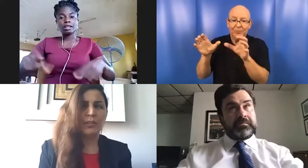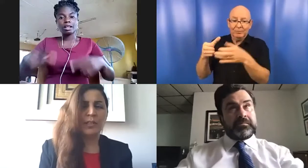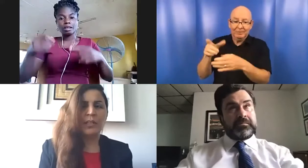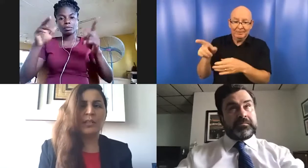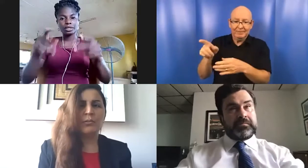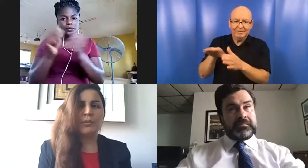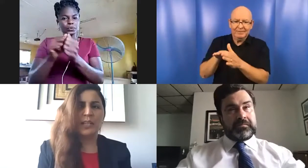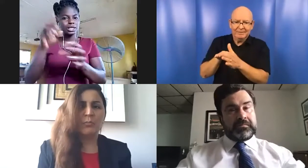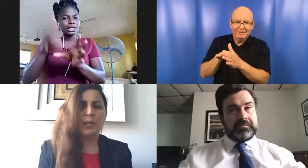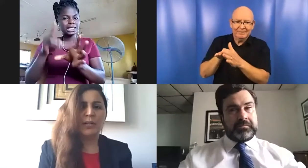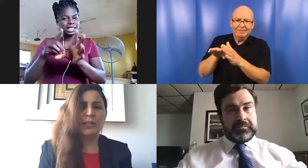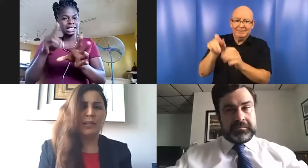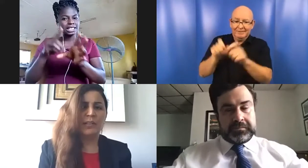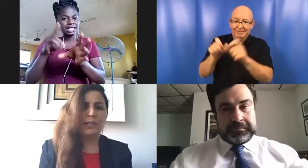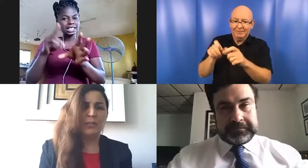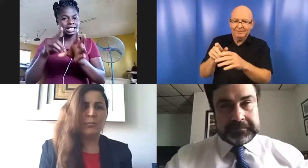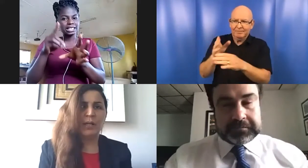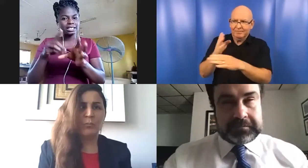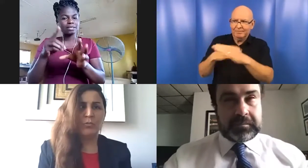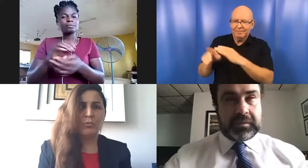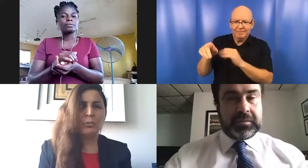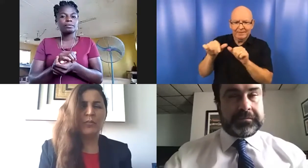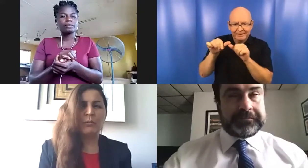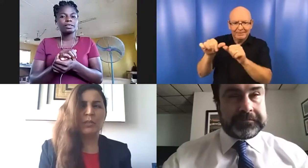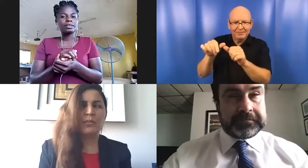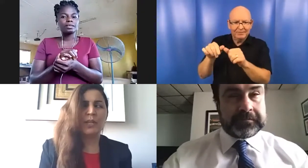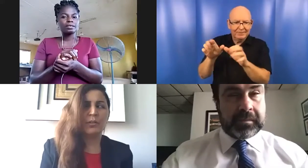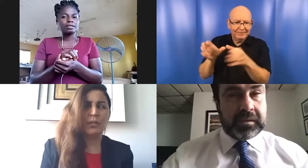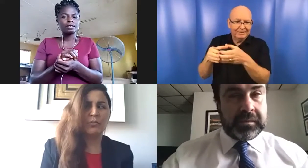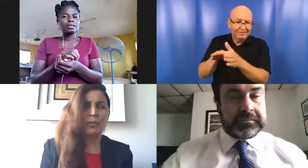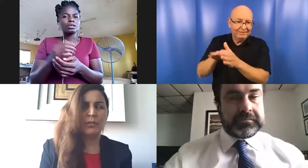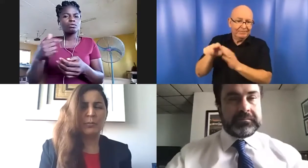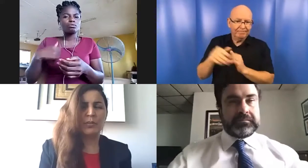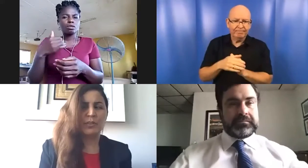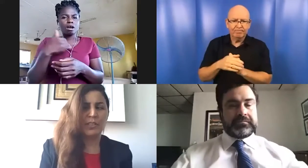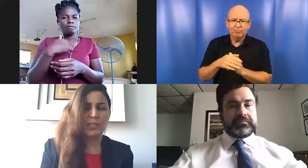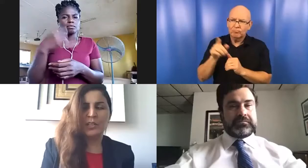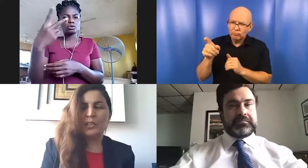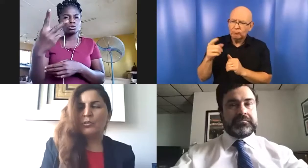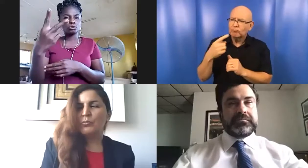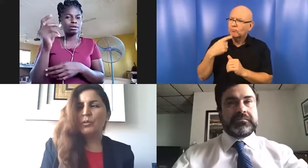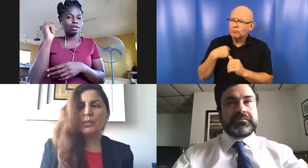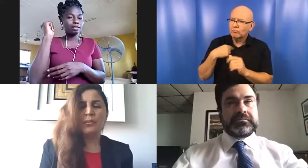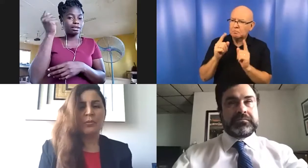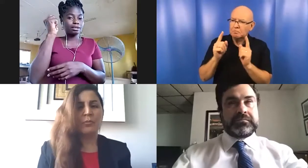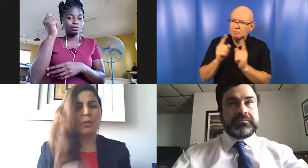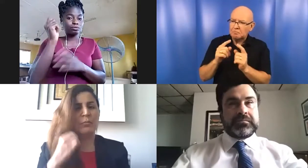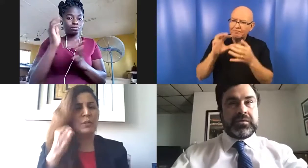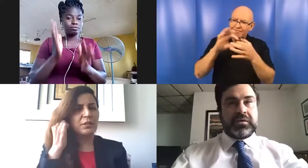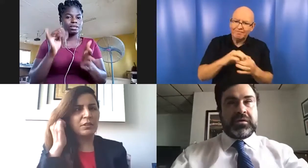report, including my 2 testimonies that's gonna follow this presentation. Floor is